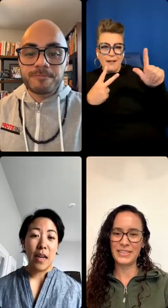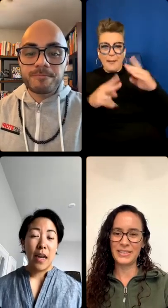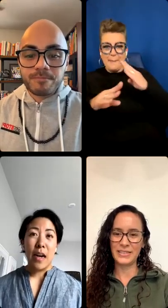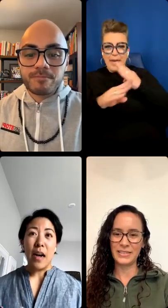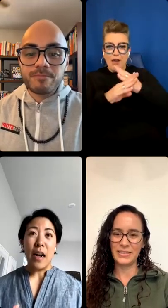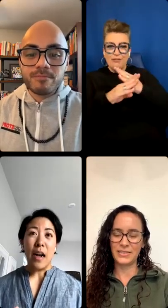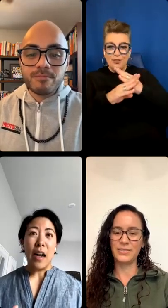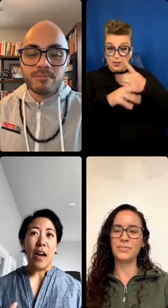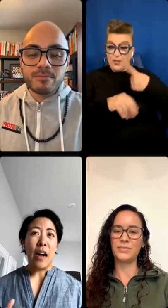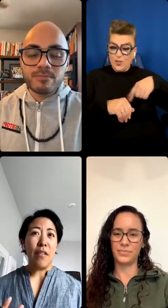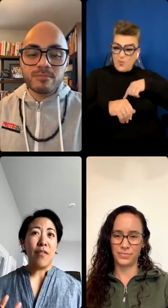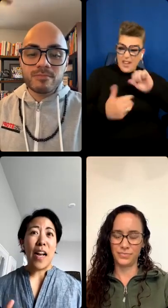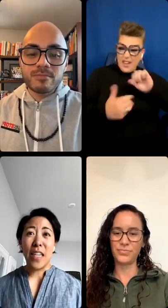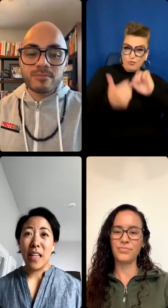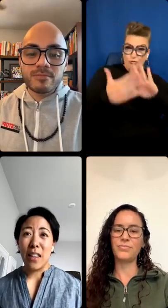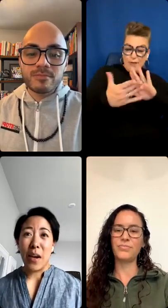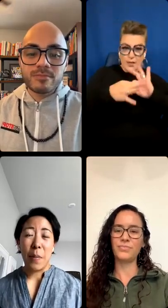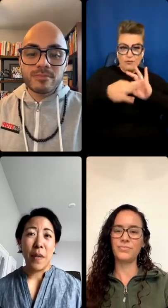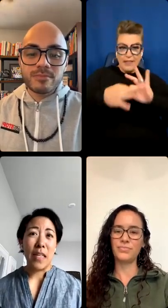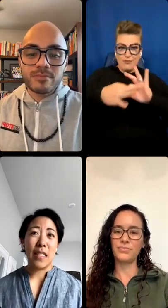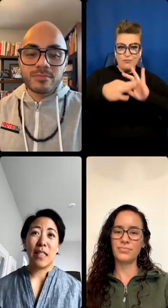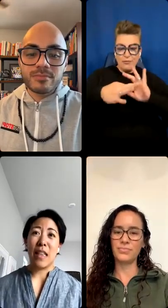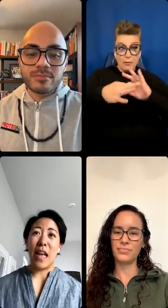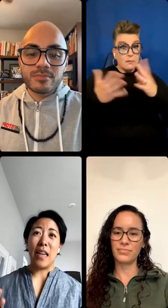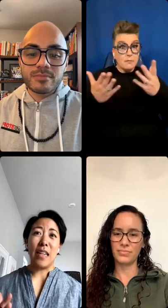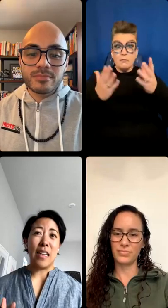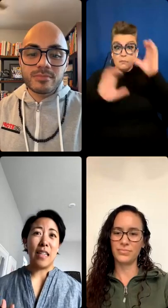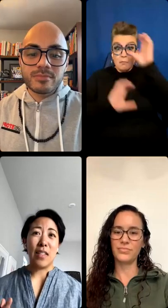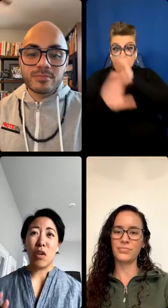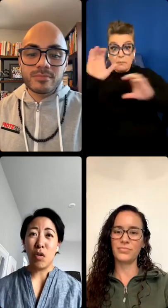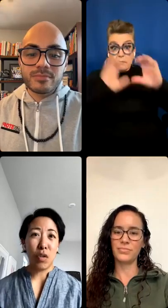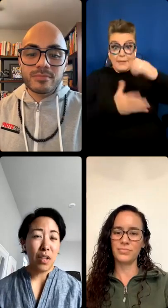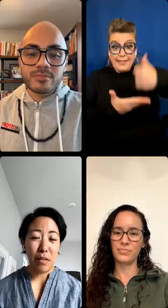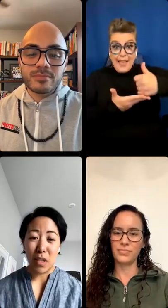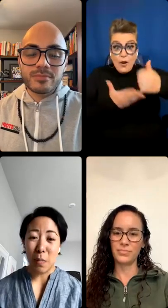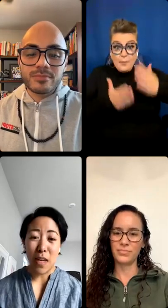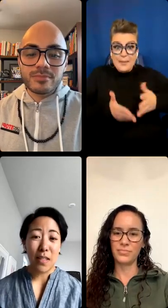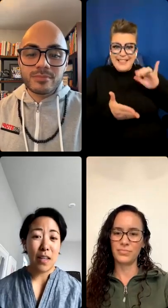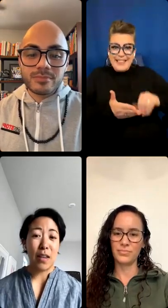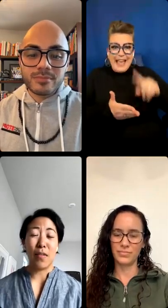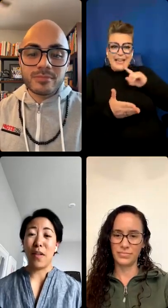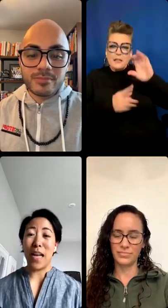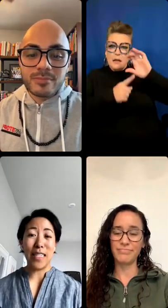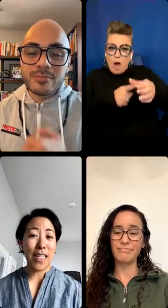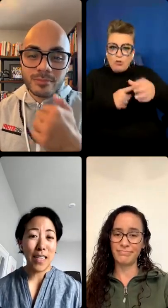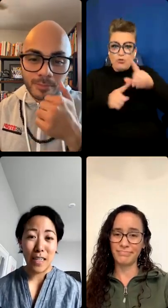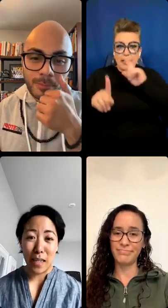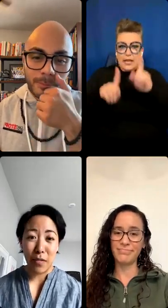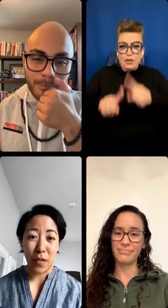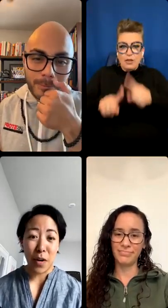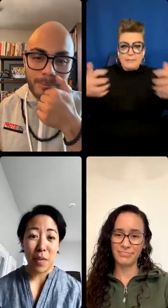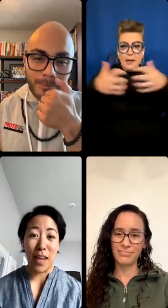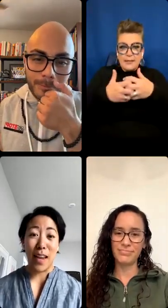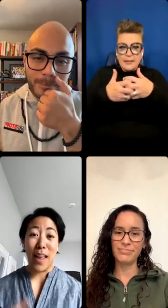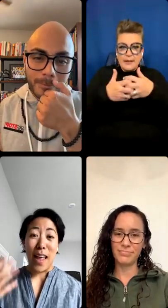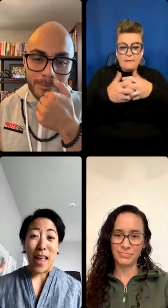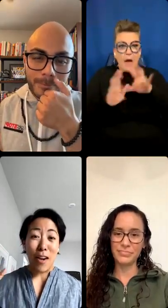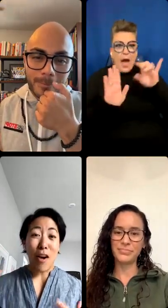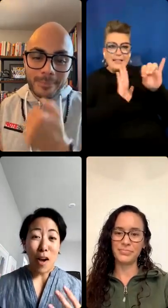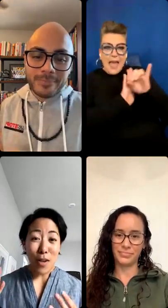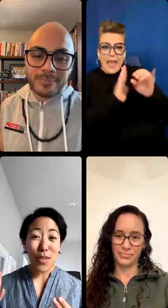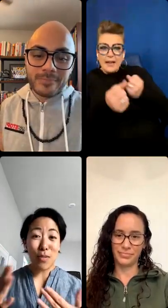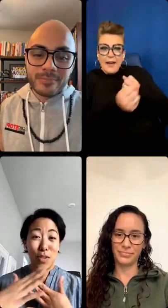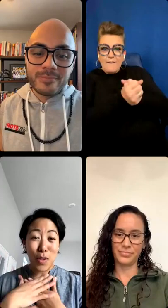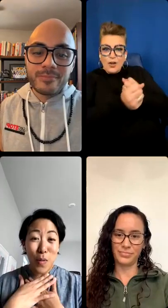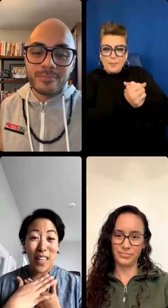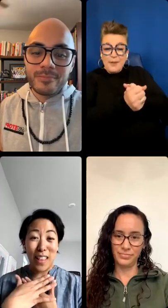that finding a therapist that is culturally responsive, identity affirming, and